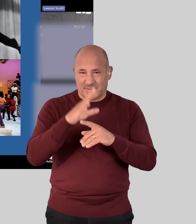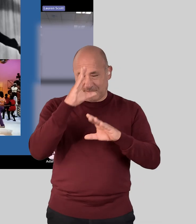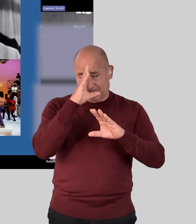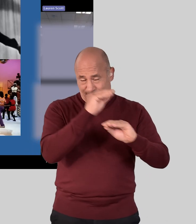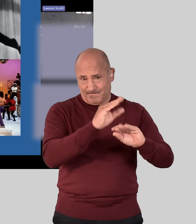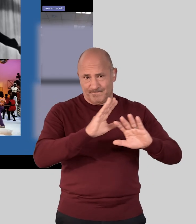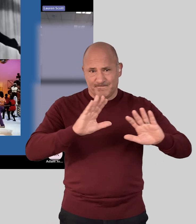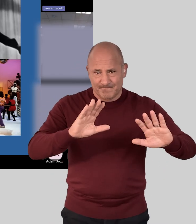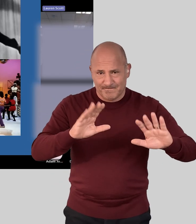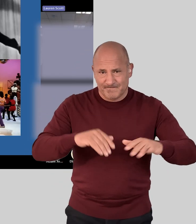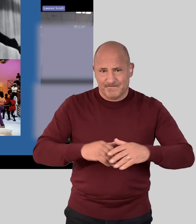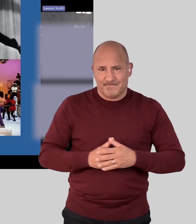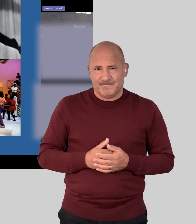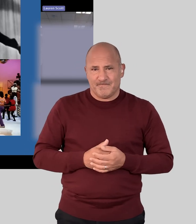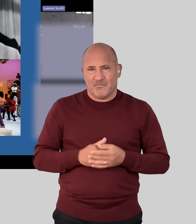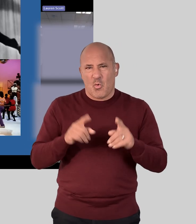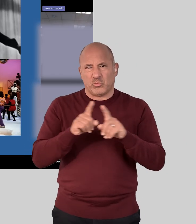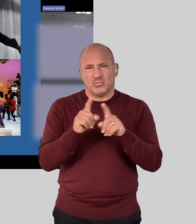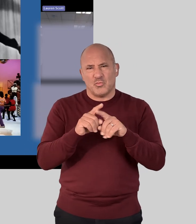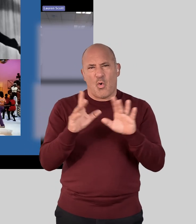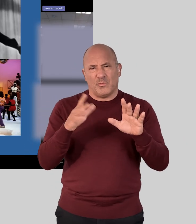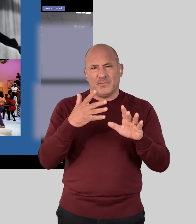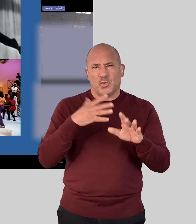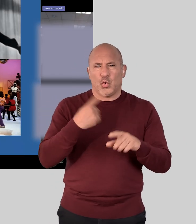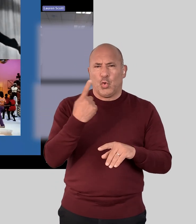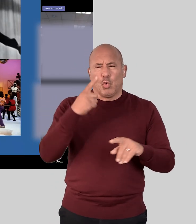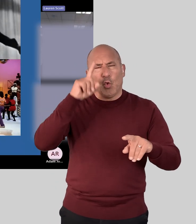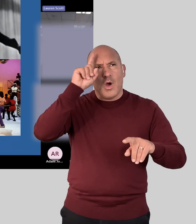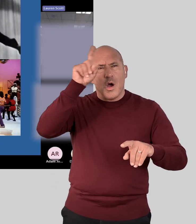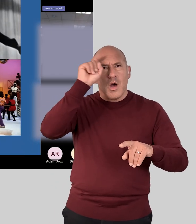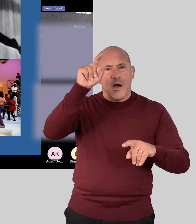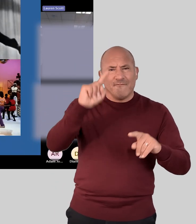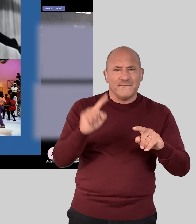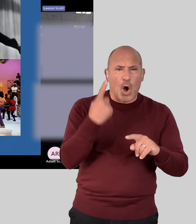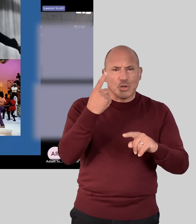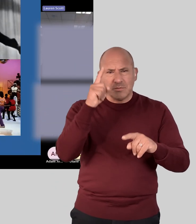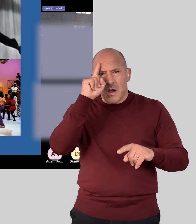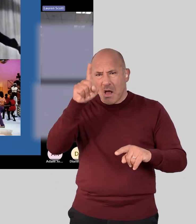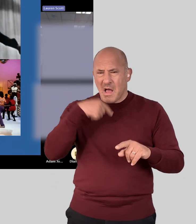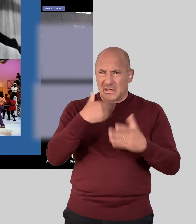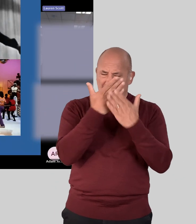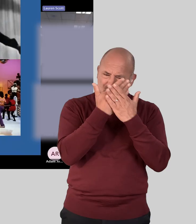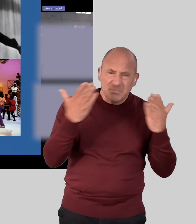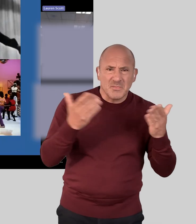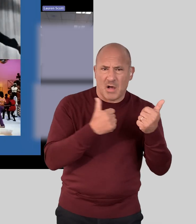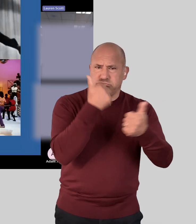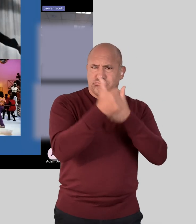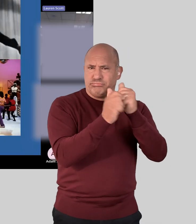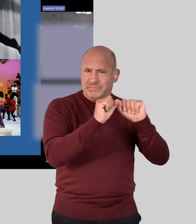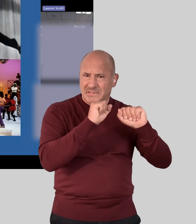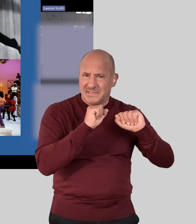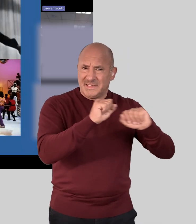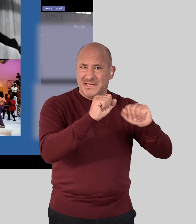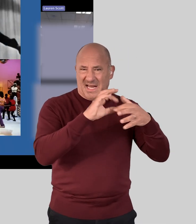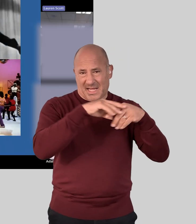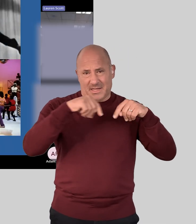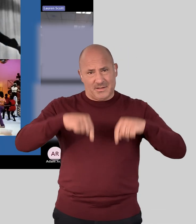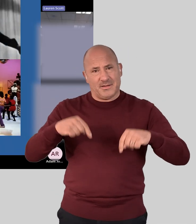just really important to acknowledge that and the importance of respecting and crediting pioneers when engaging with this